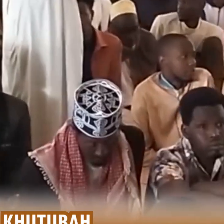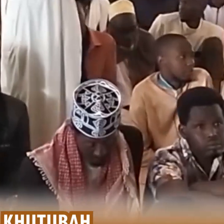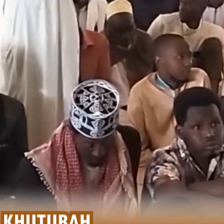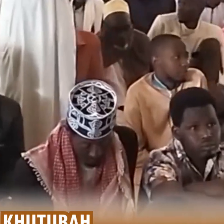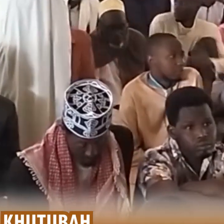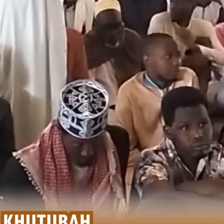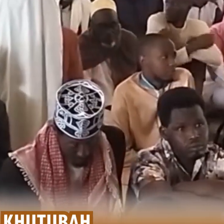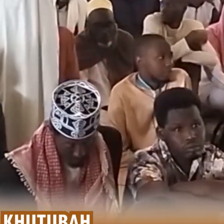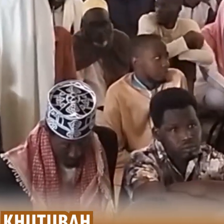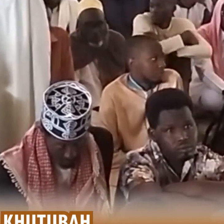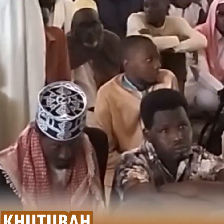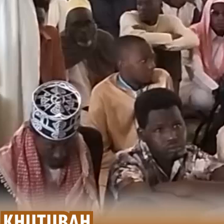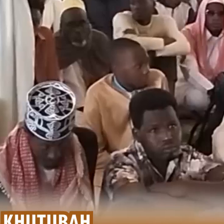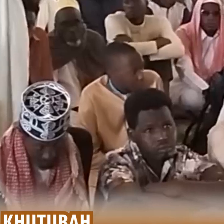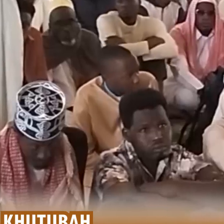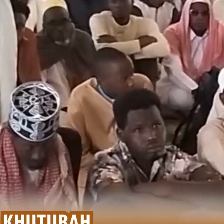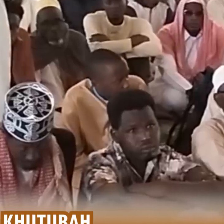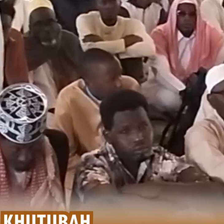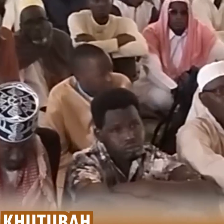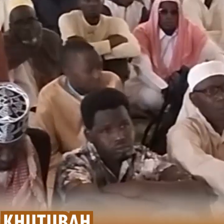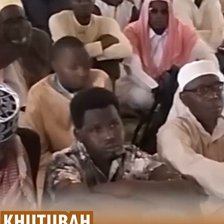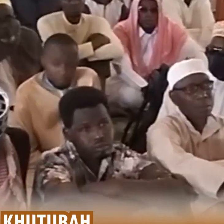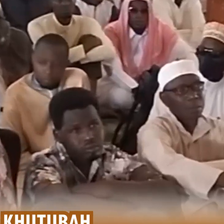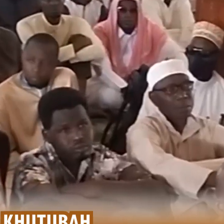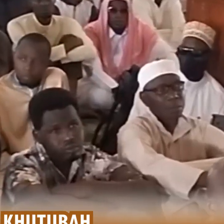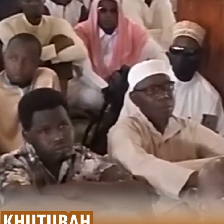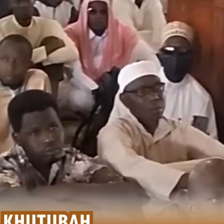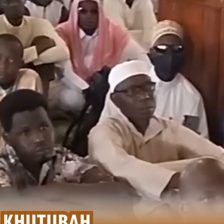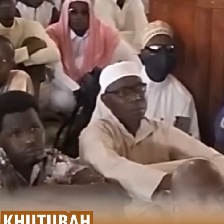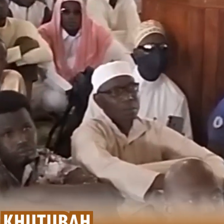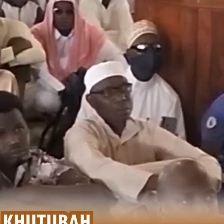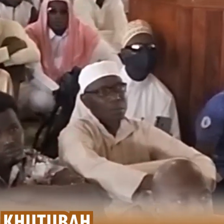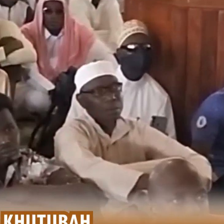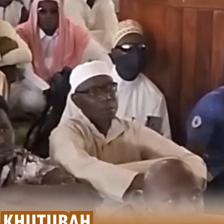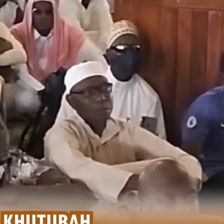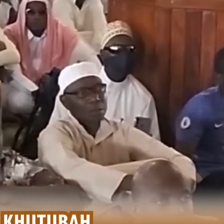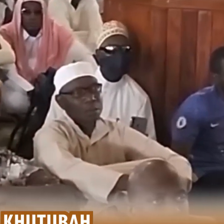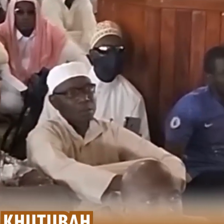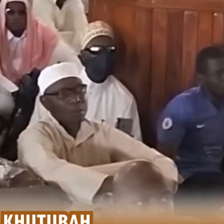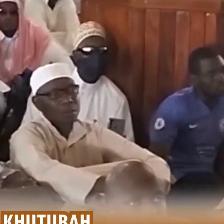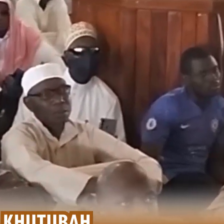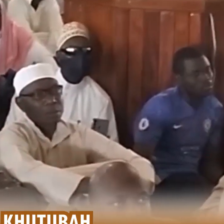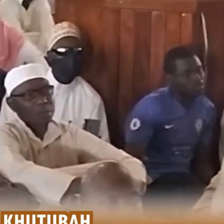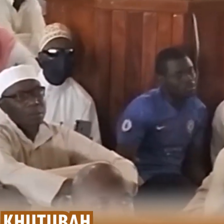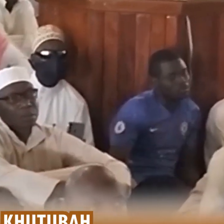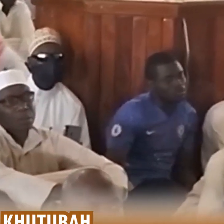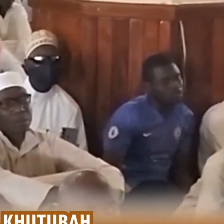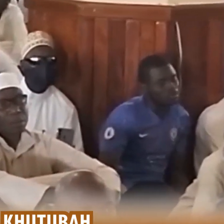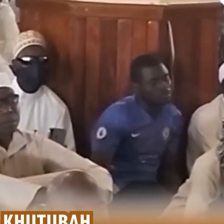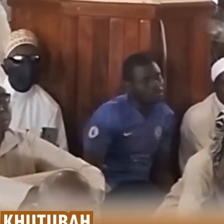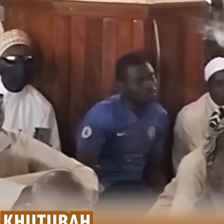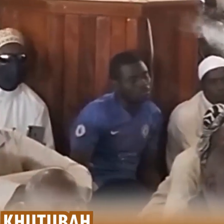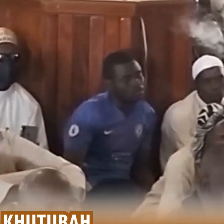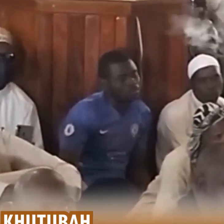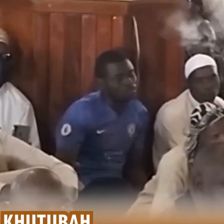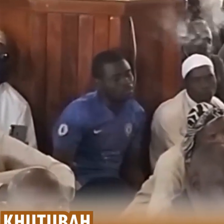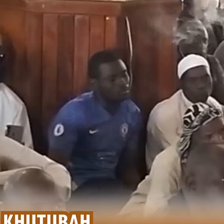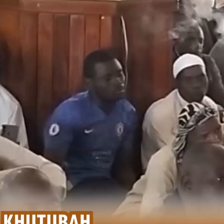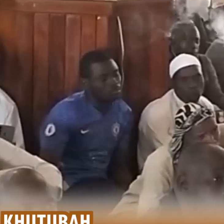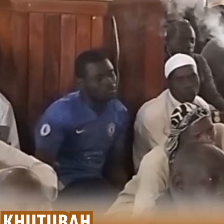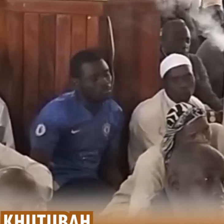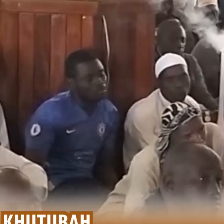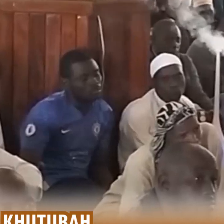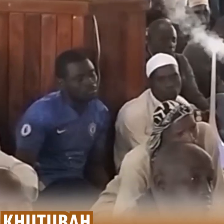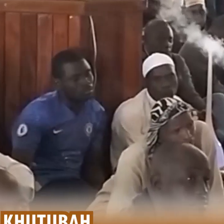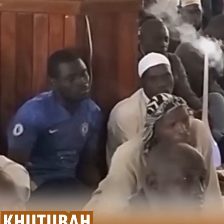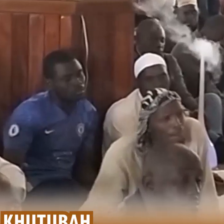sisters, today's khutbah is about the danger of corruption on